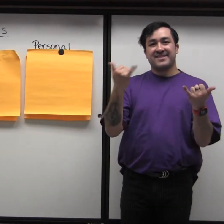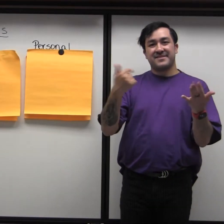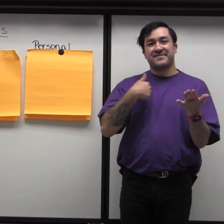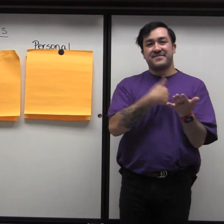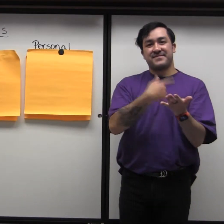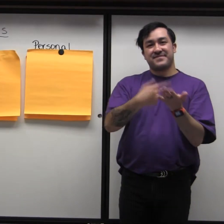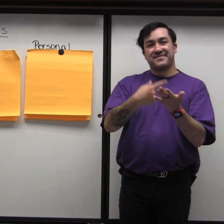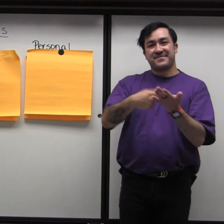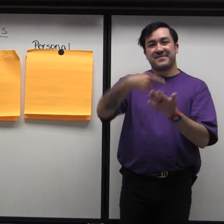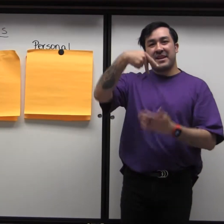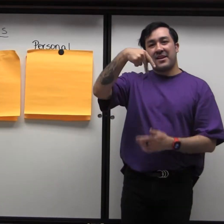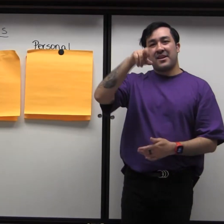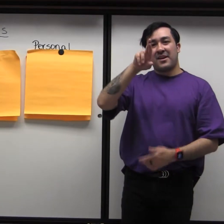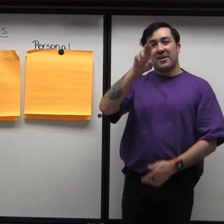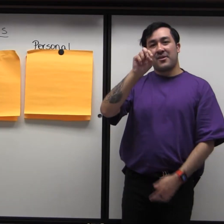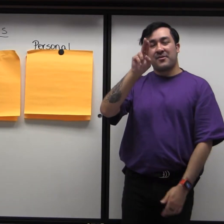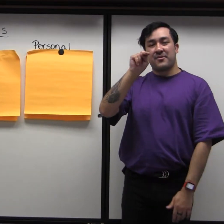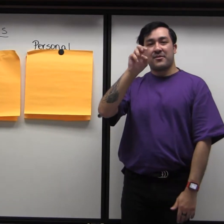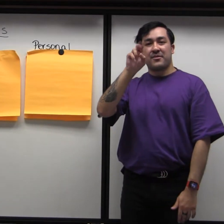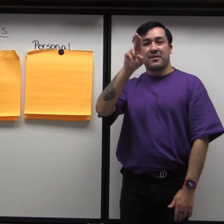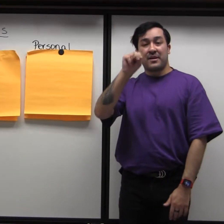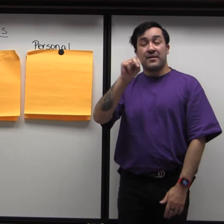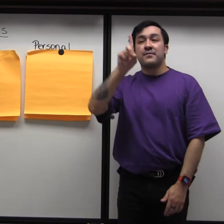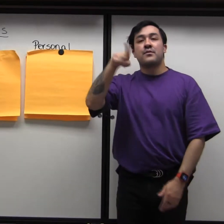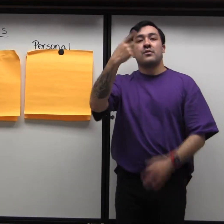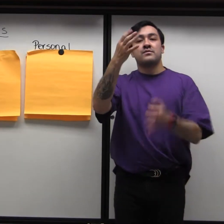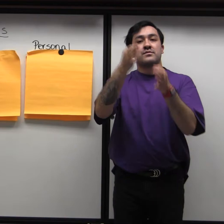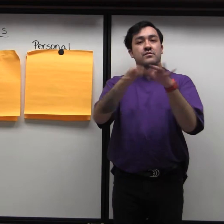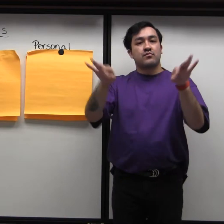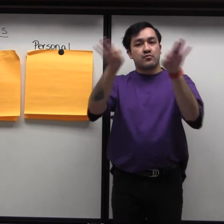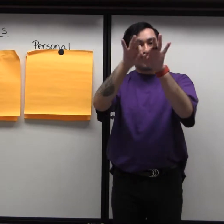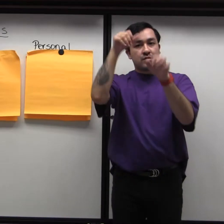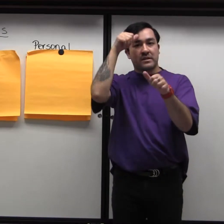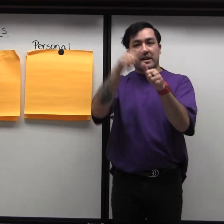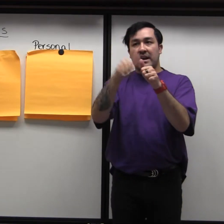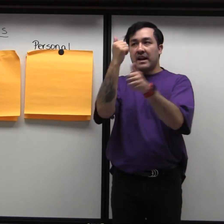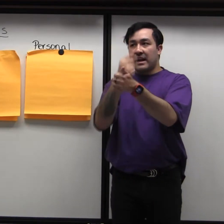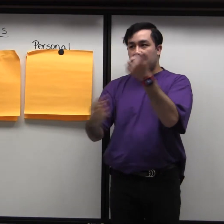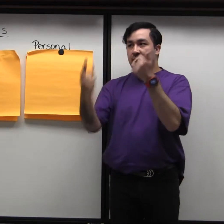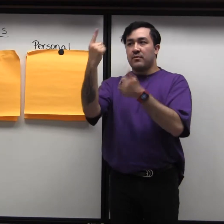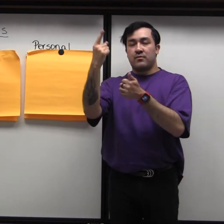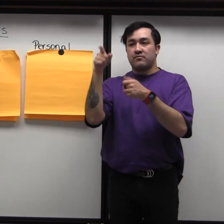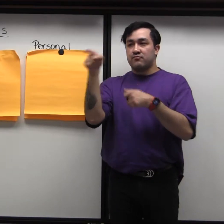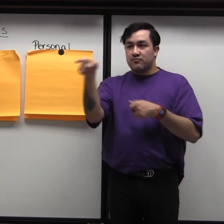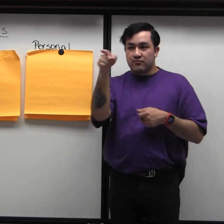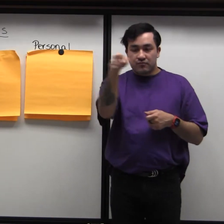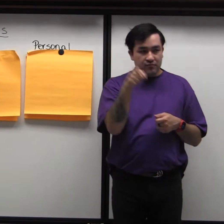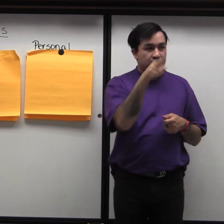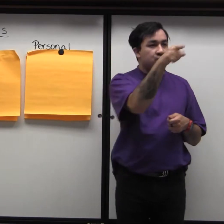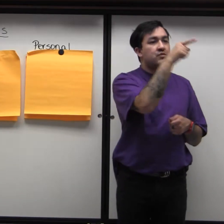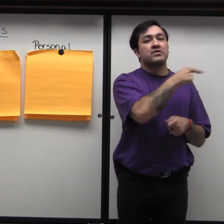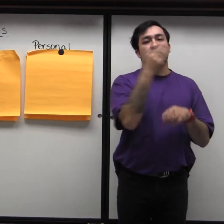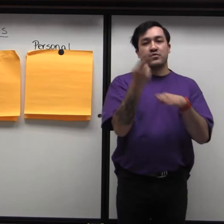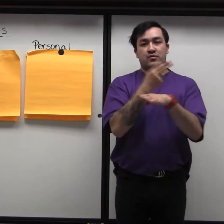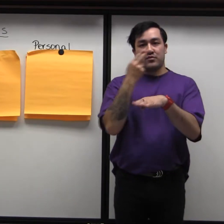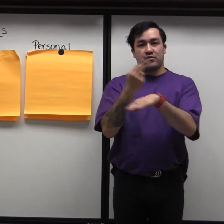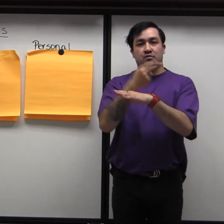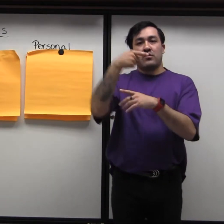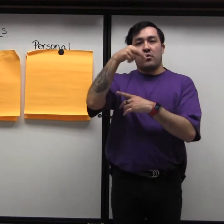Hello, so today we will be discussing pronouns. And the first important thing to remember is that everyone, no matter who you are, does